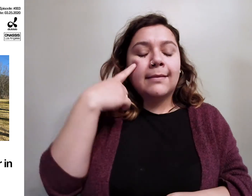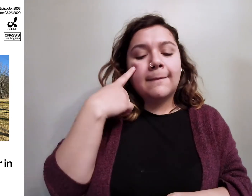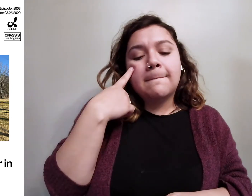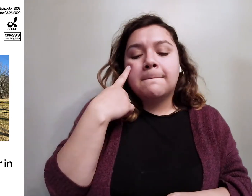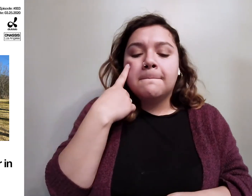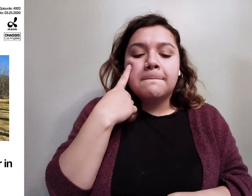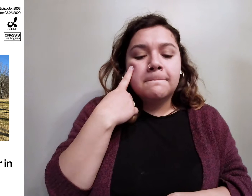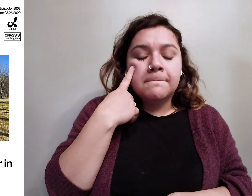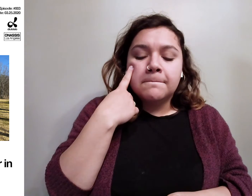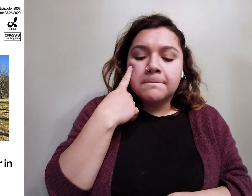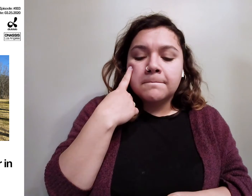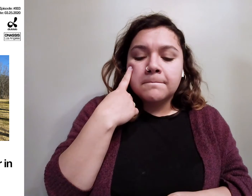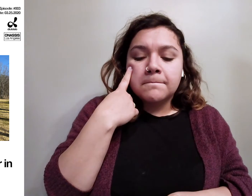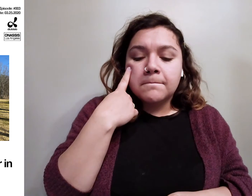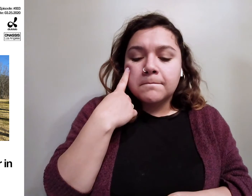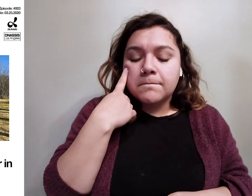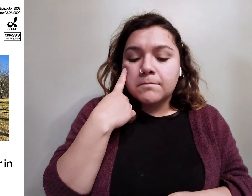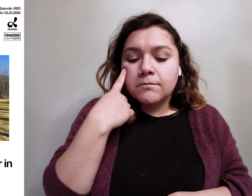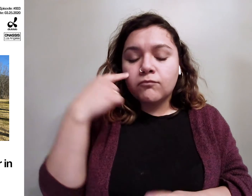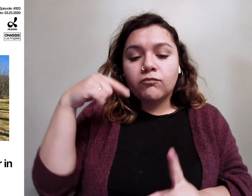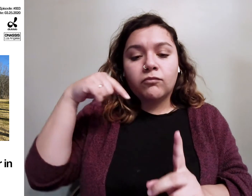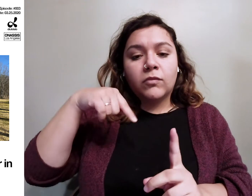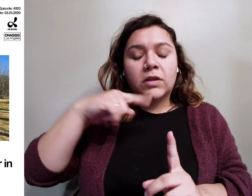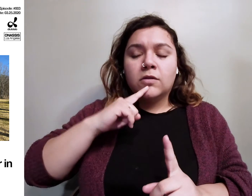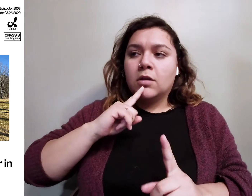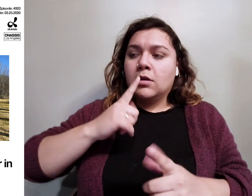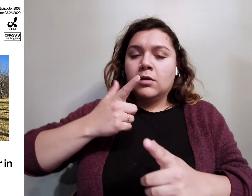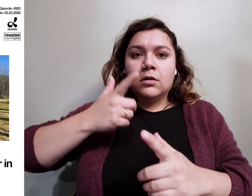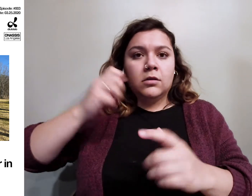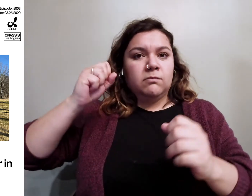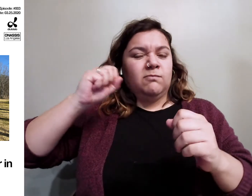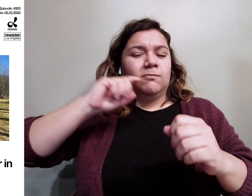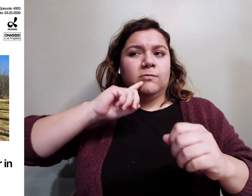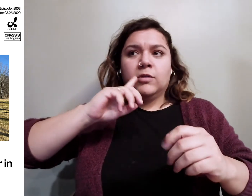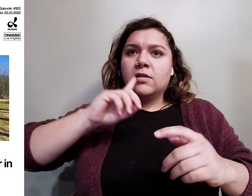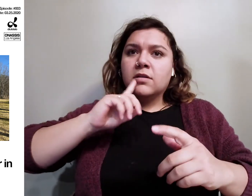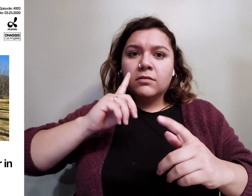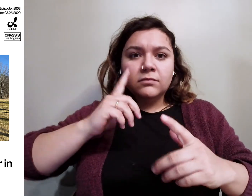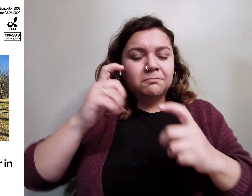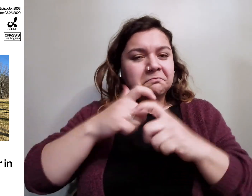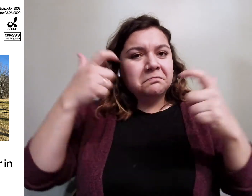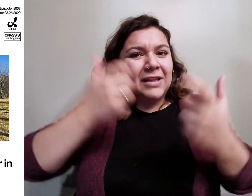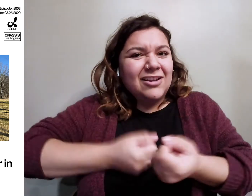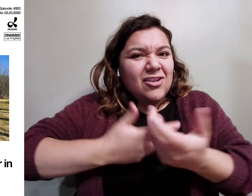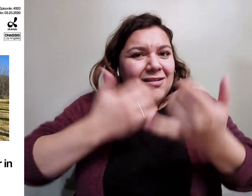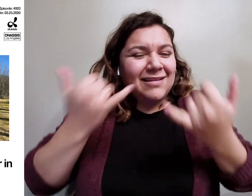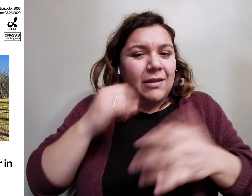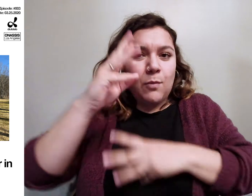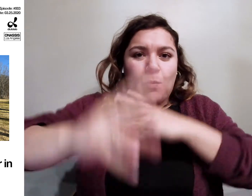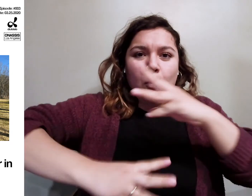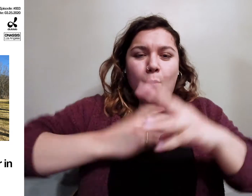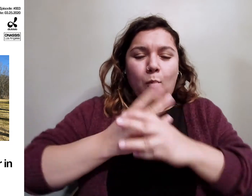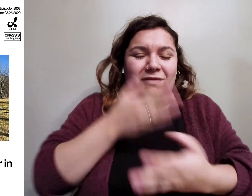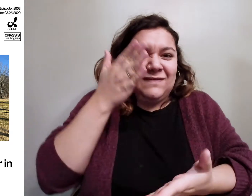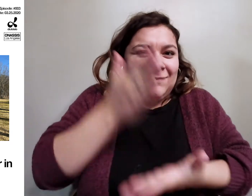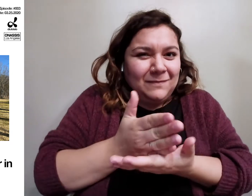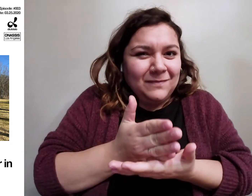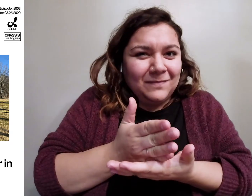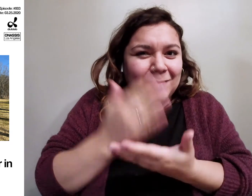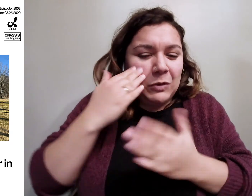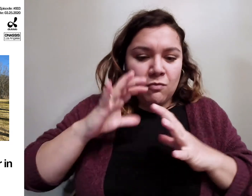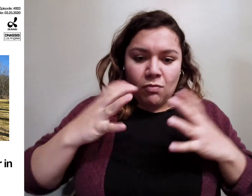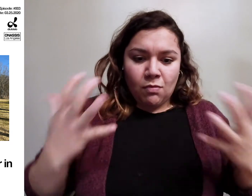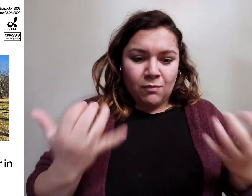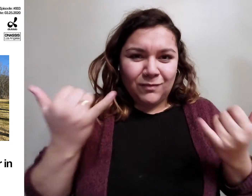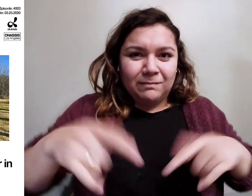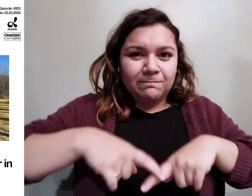that this tremendous pause of the entire world stopping